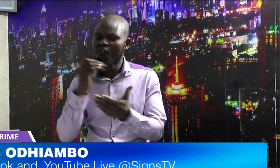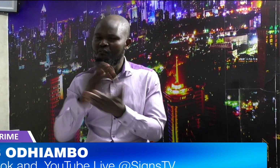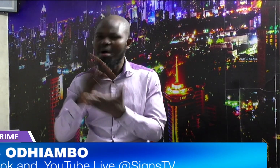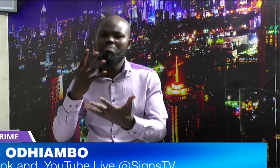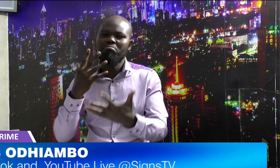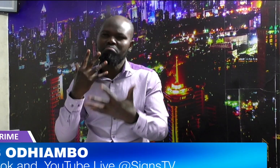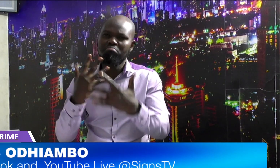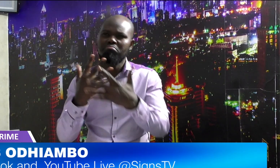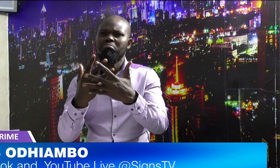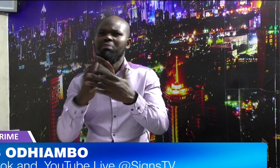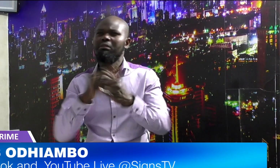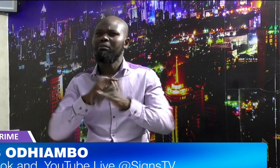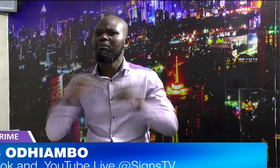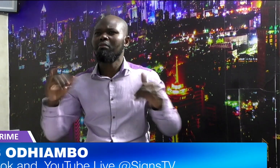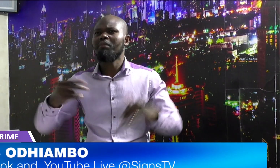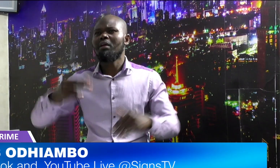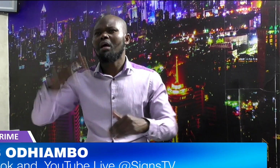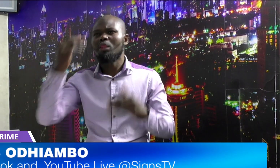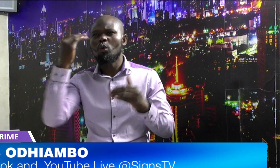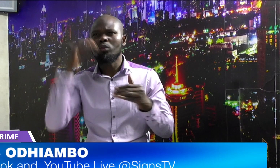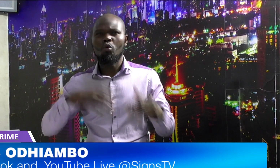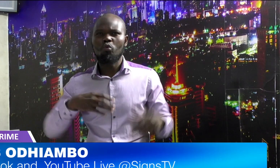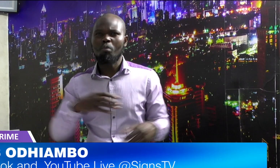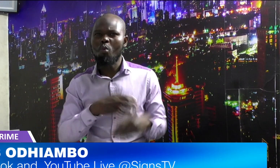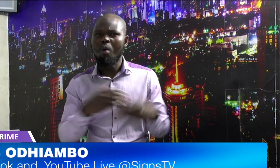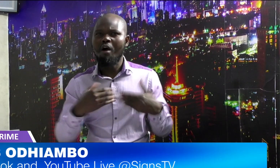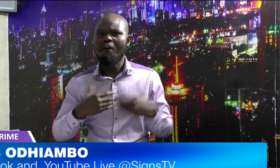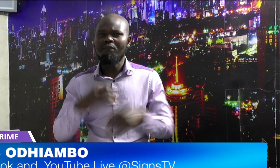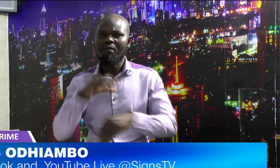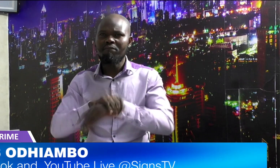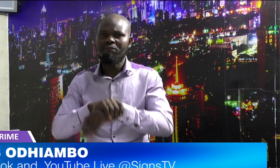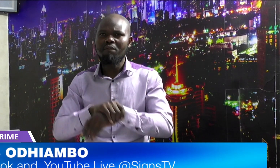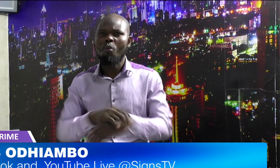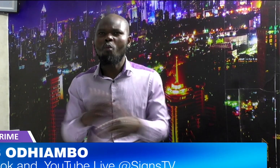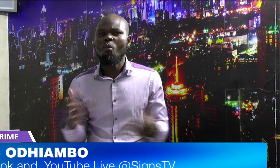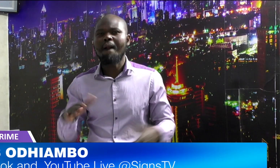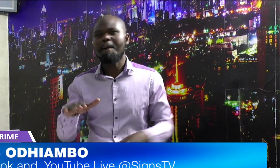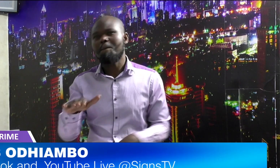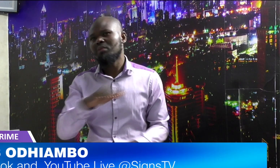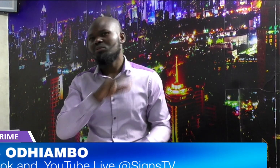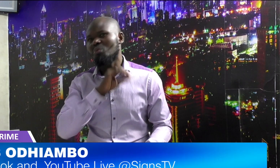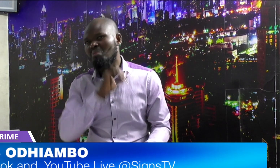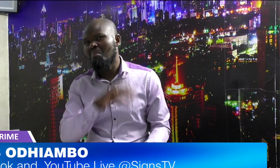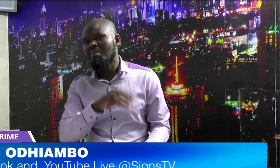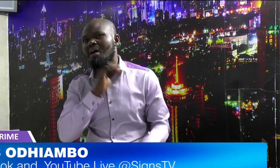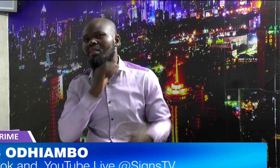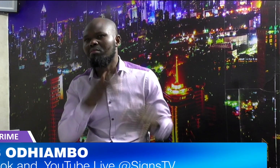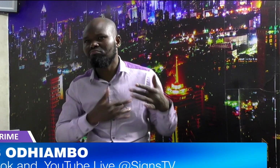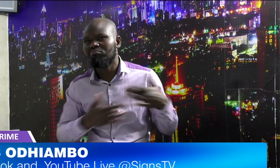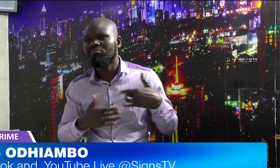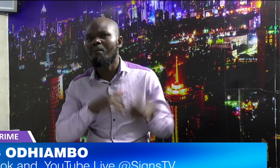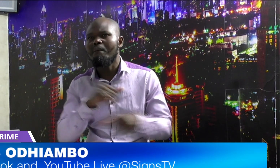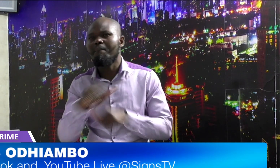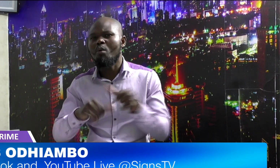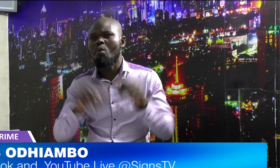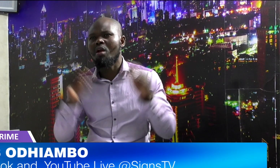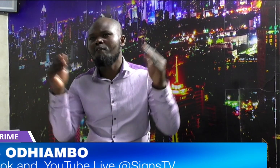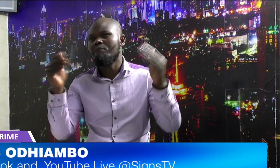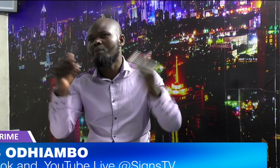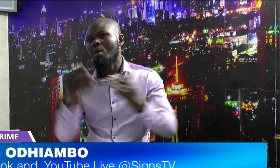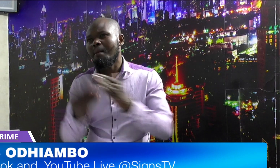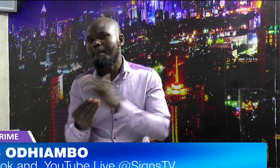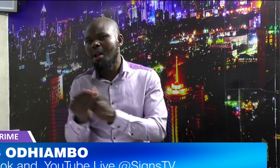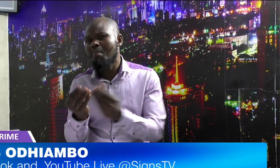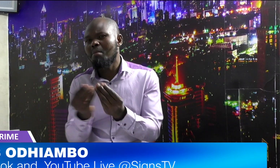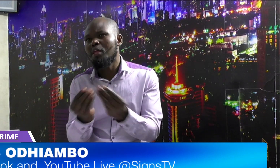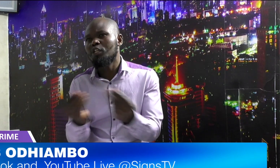Ngumbi confirmed the arrest, highlighting that the commission had received multiple complaints concerning cases of